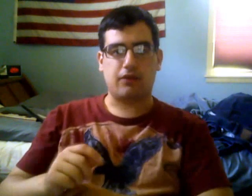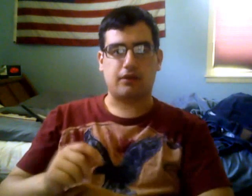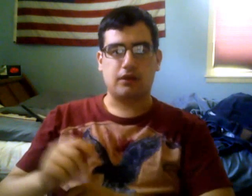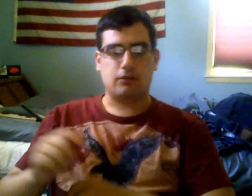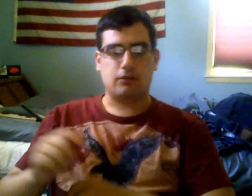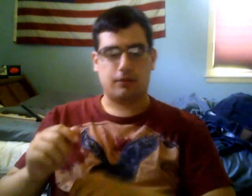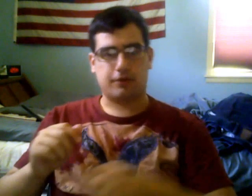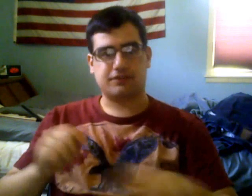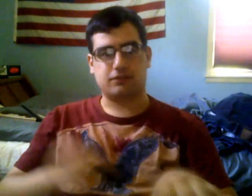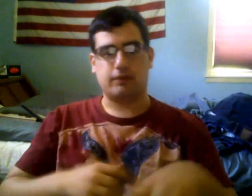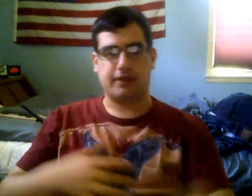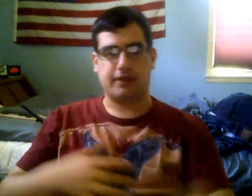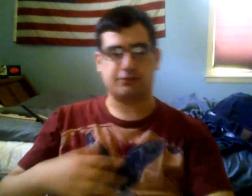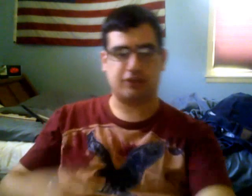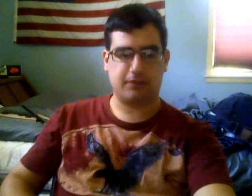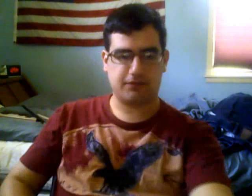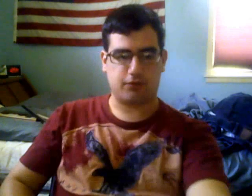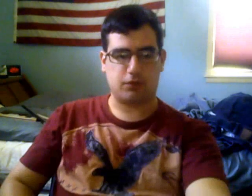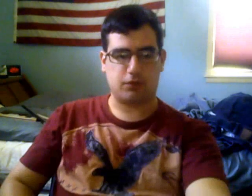Hello there. Welcome to Christopher's Weekly History Topics for